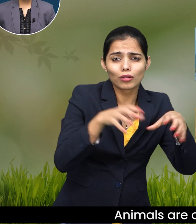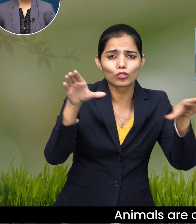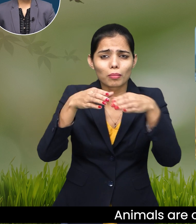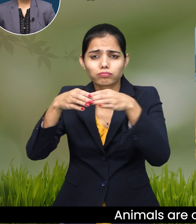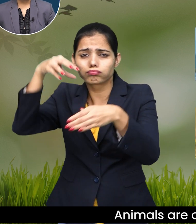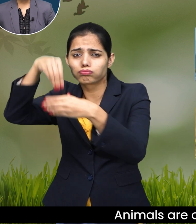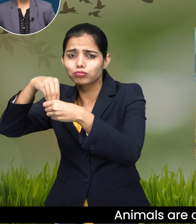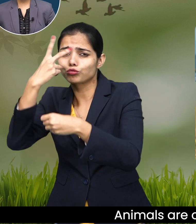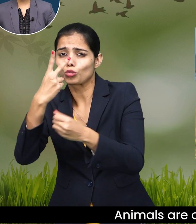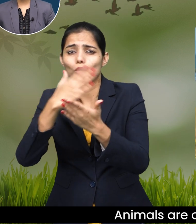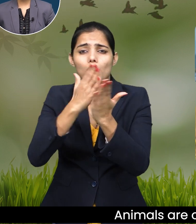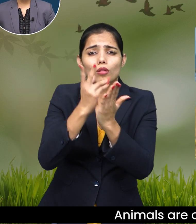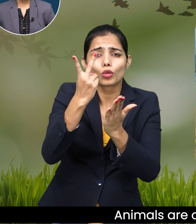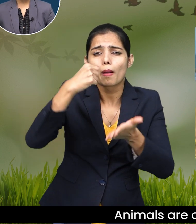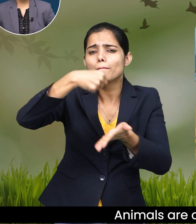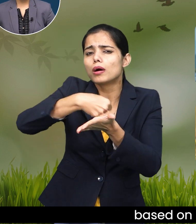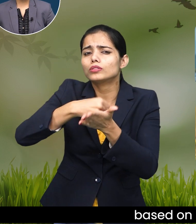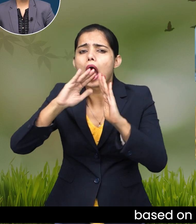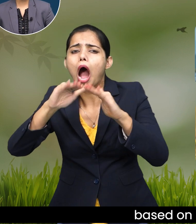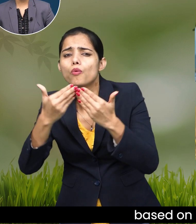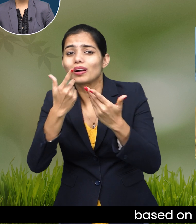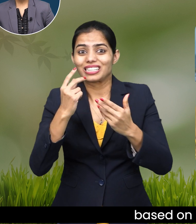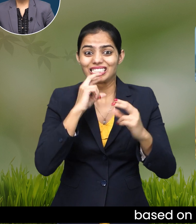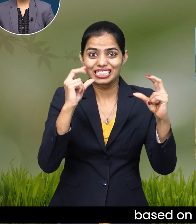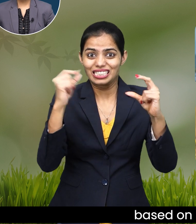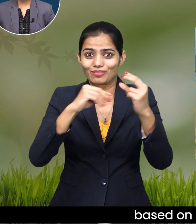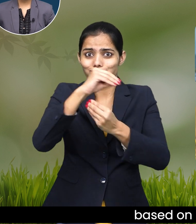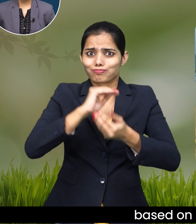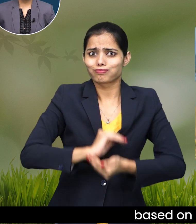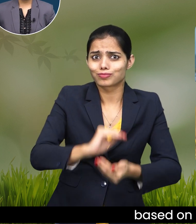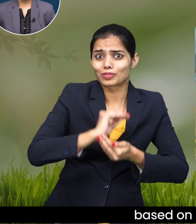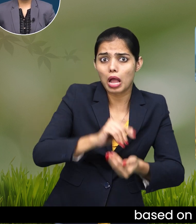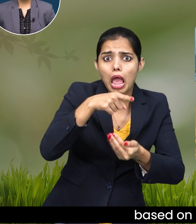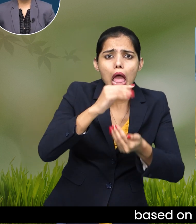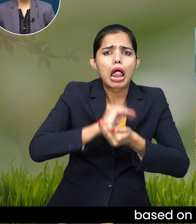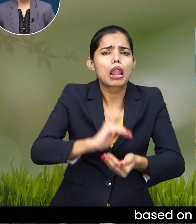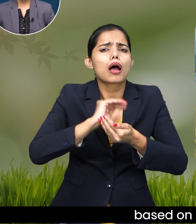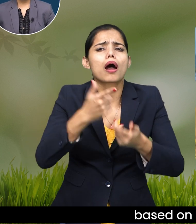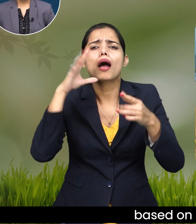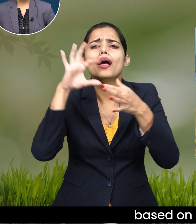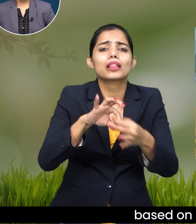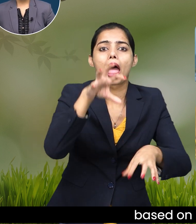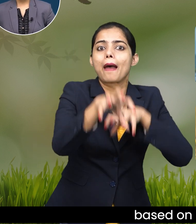Animals are classified into two types based on how they reproduce: